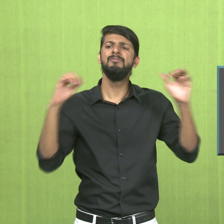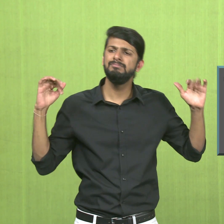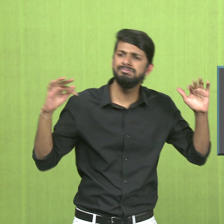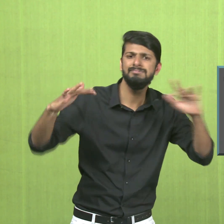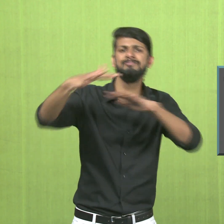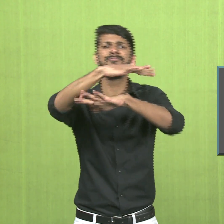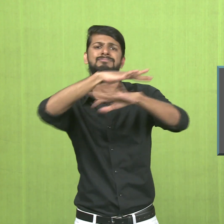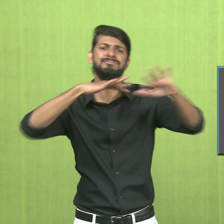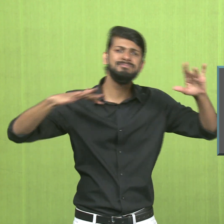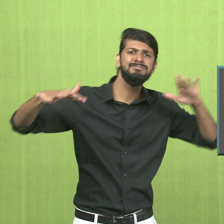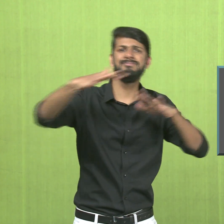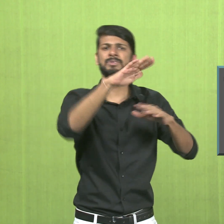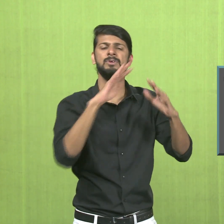all around the chalk,